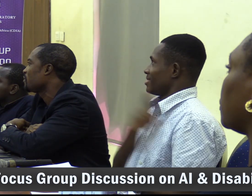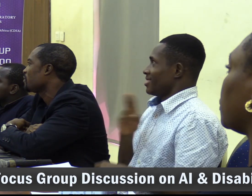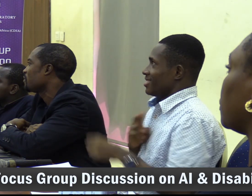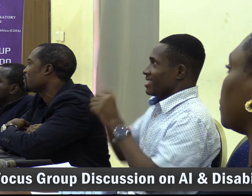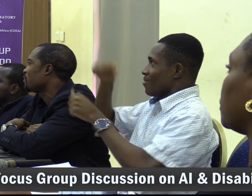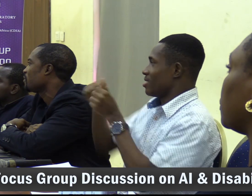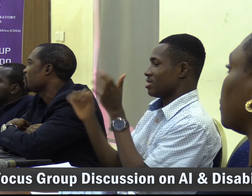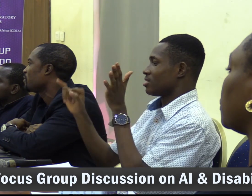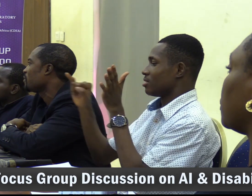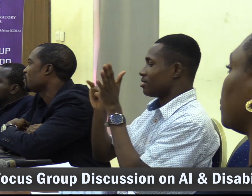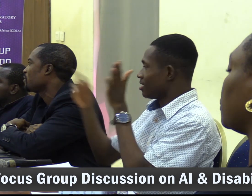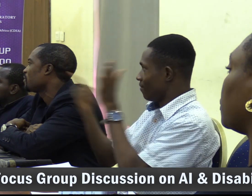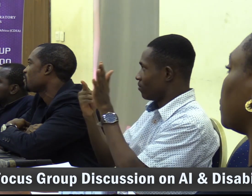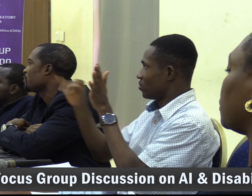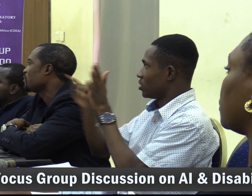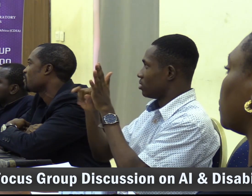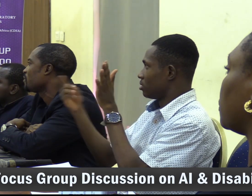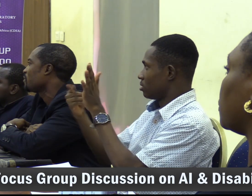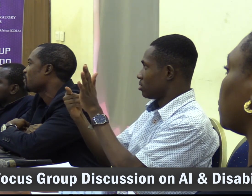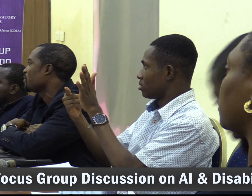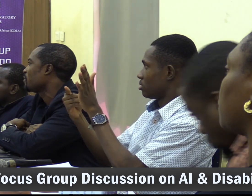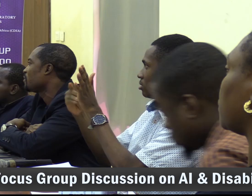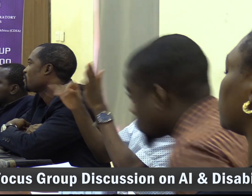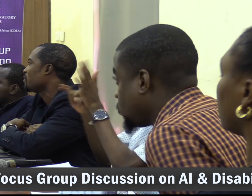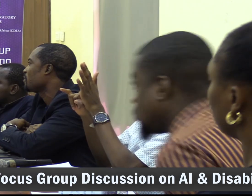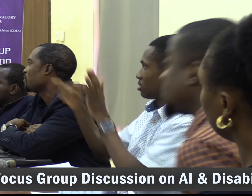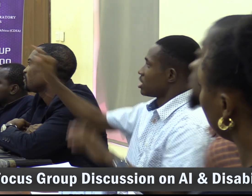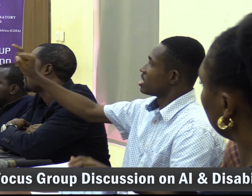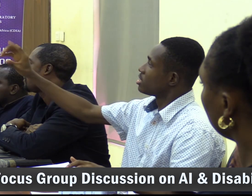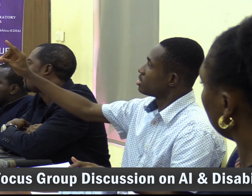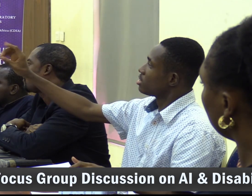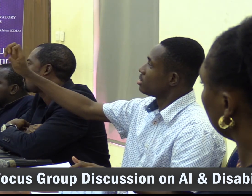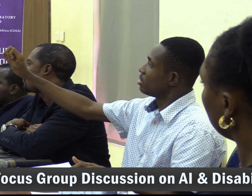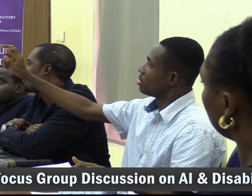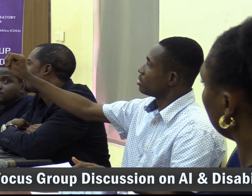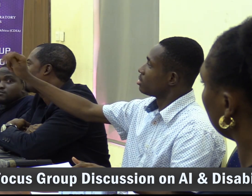university, they teach us about this